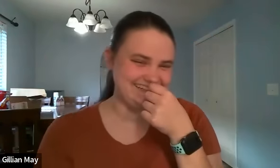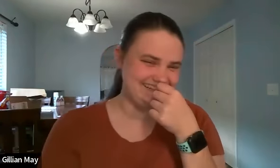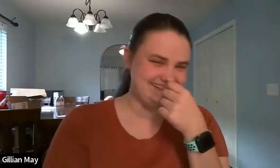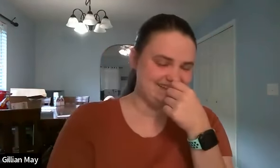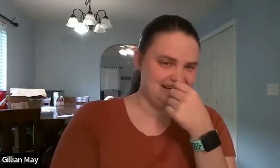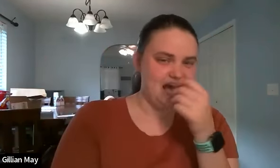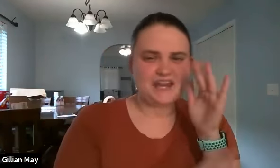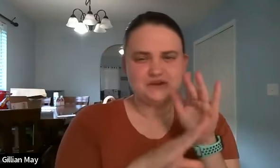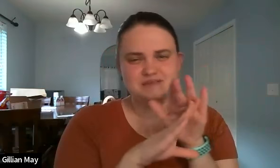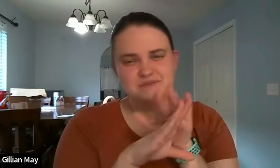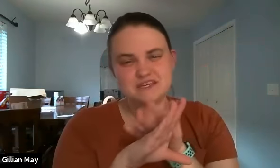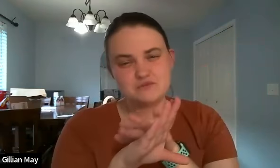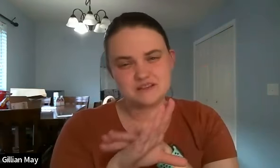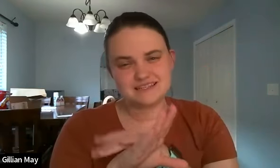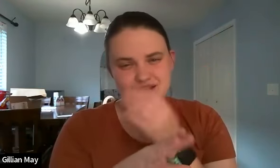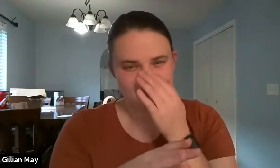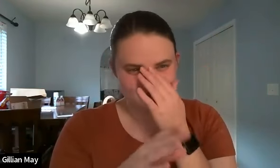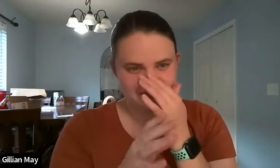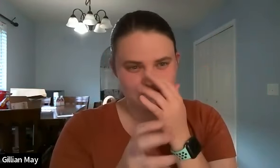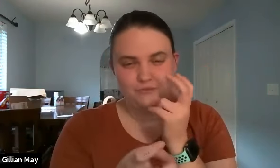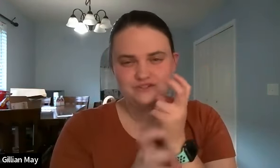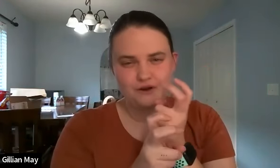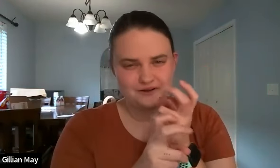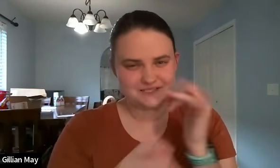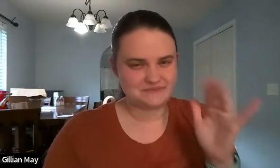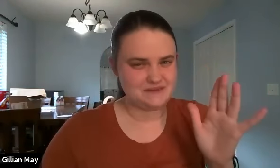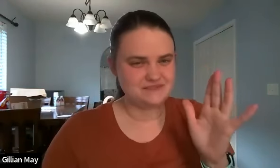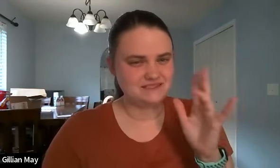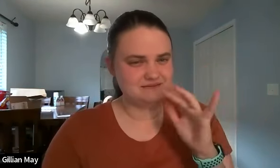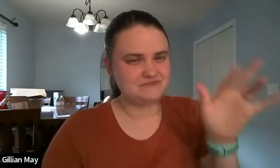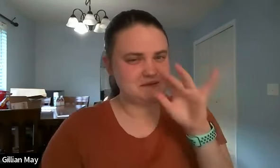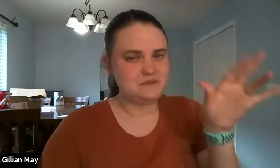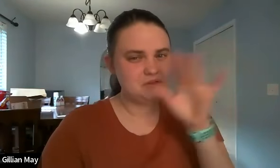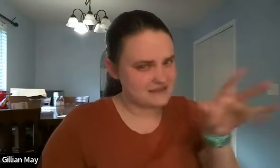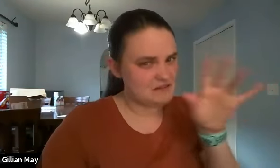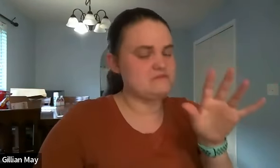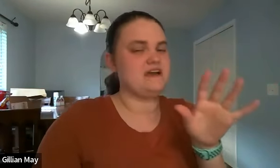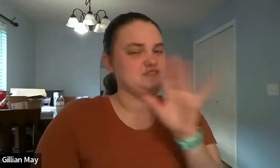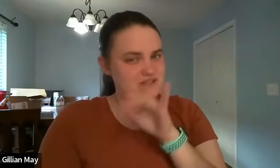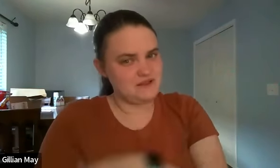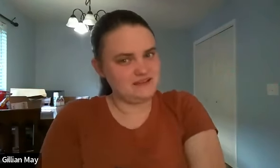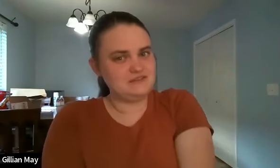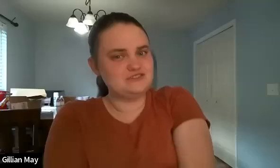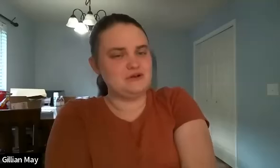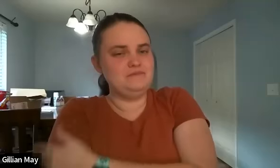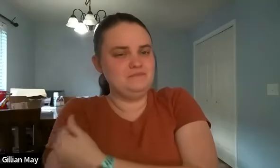Good. I know sometimes I go really slow and it's almost harder sometimes. Some people like it a little bit faster, some like it a little slower.